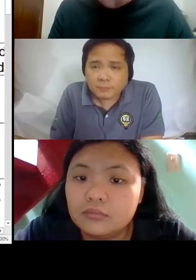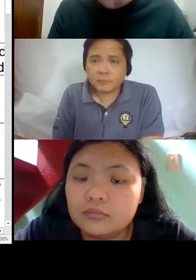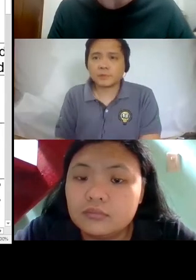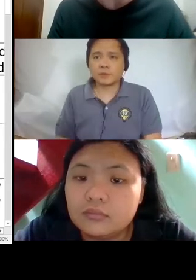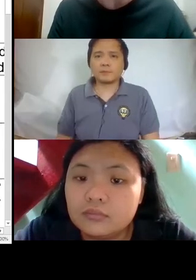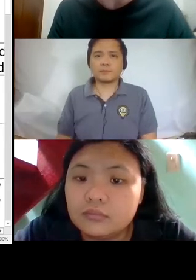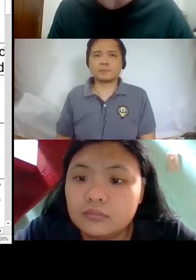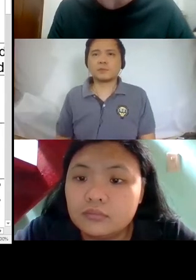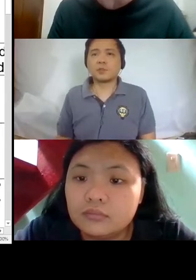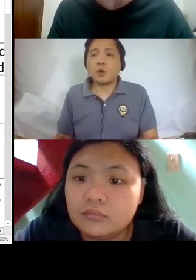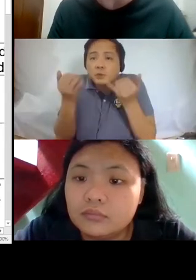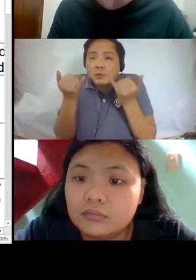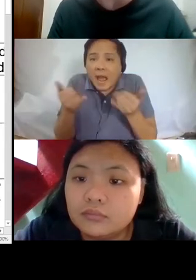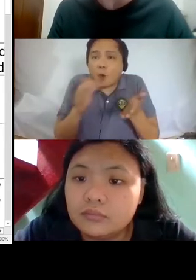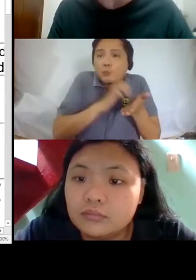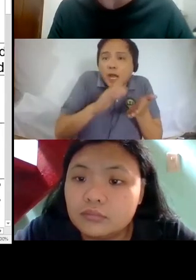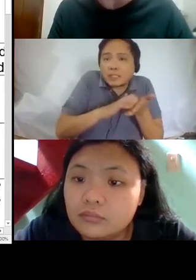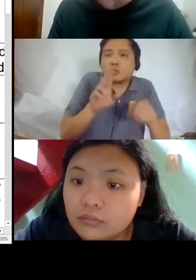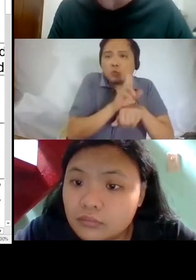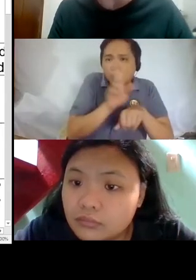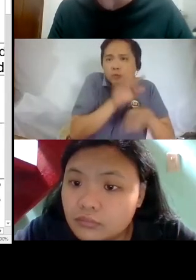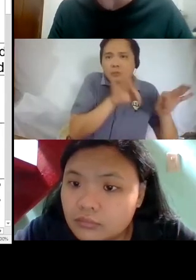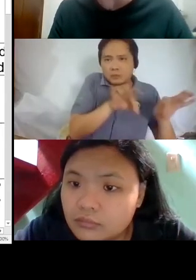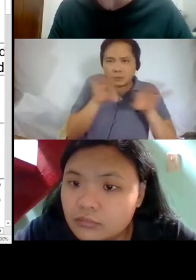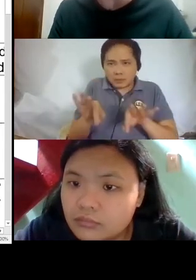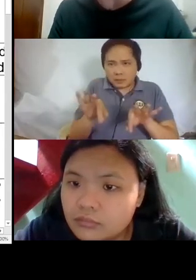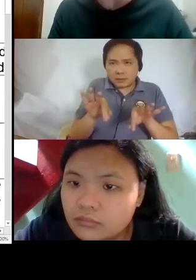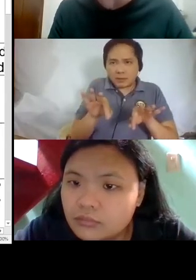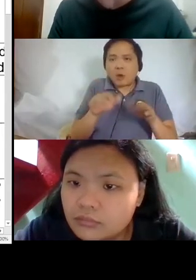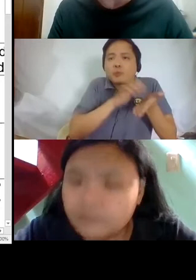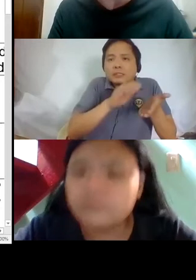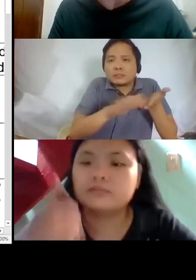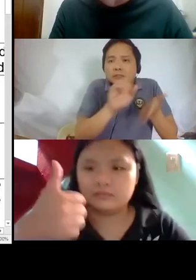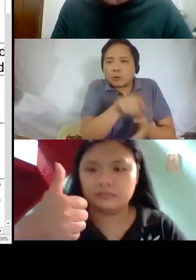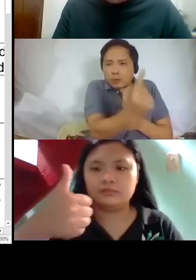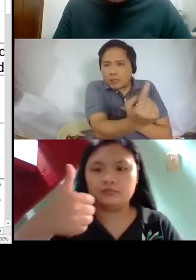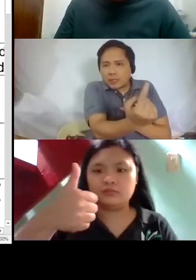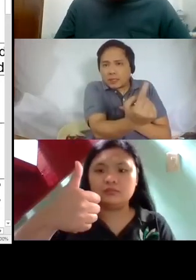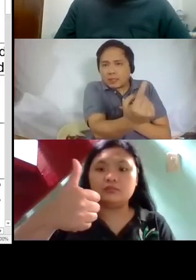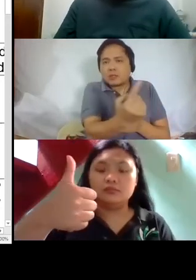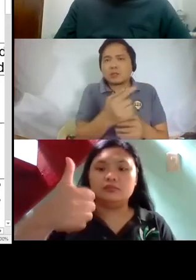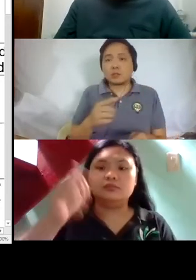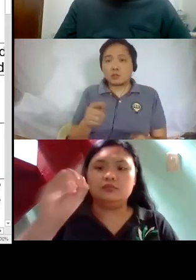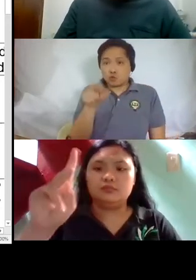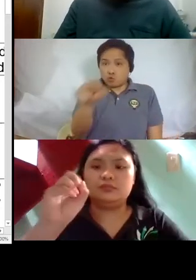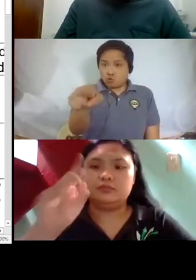I'm practicing with Vietnamese signs. you're going to do it